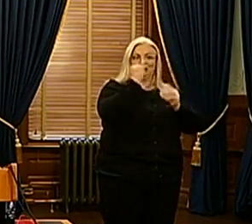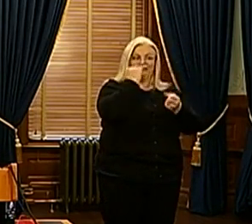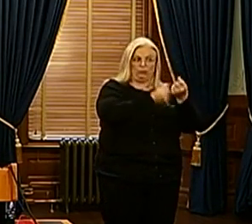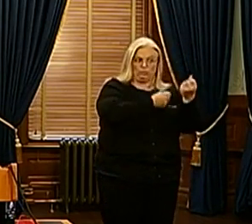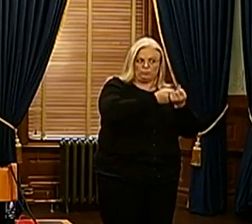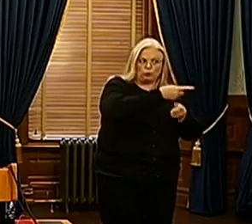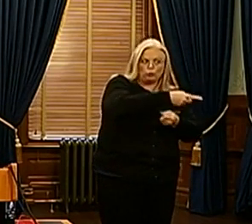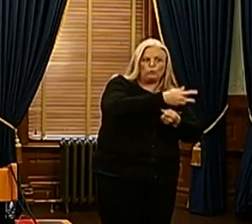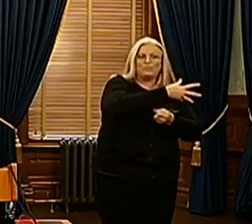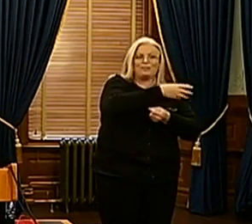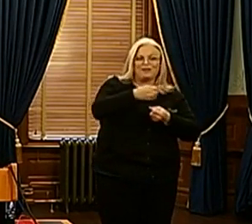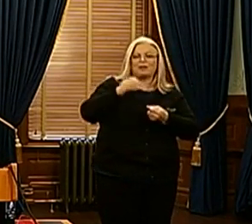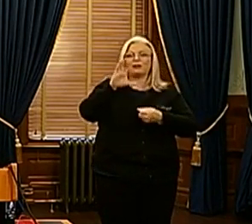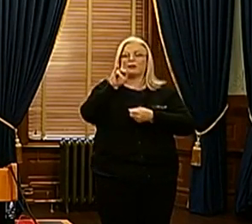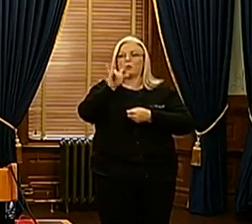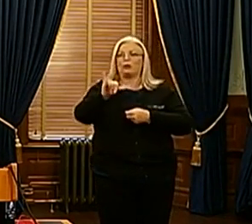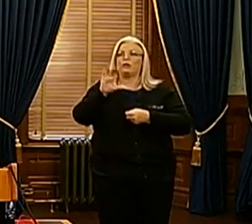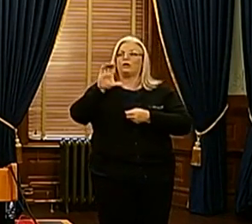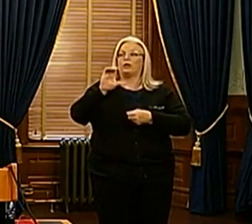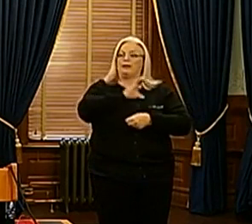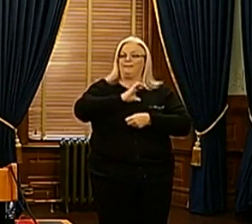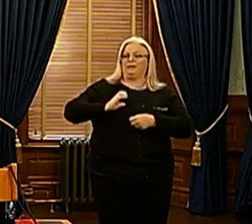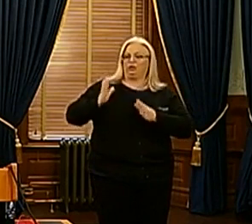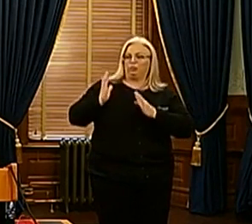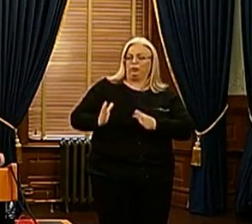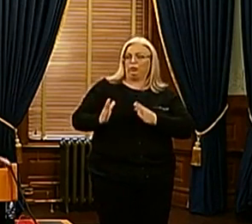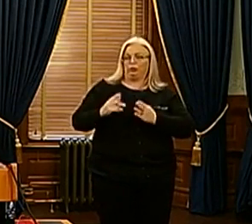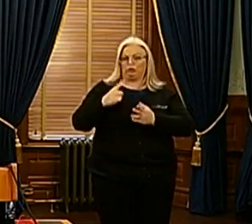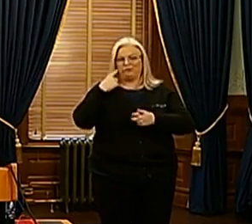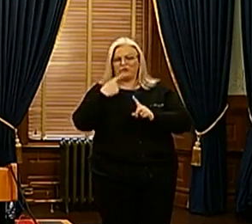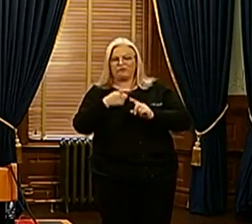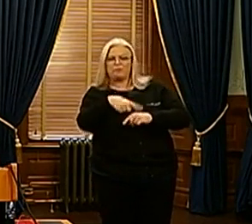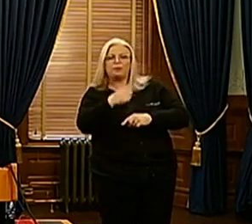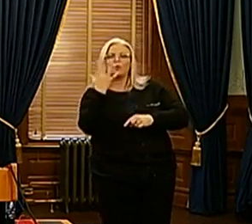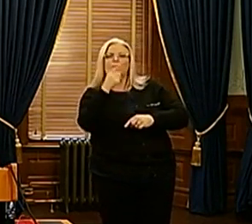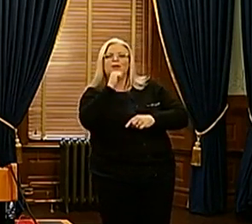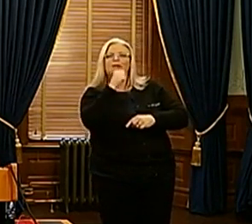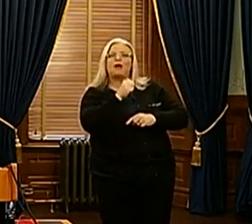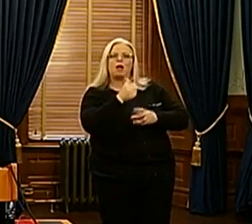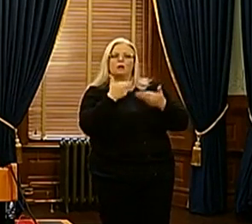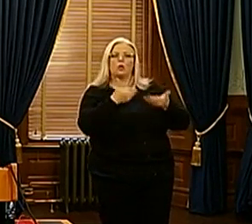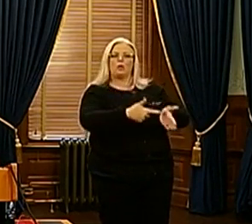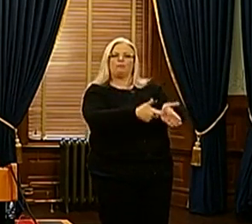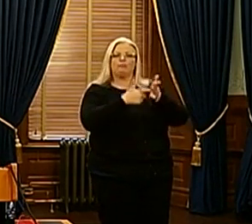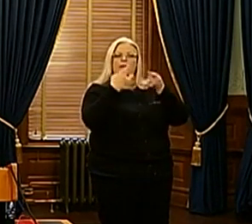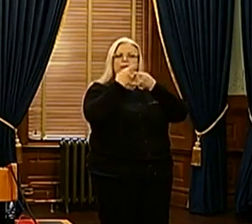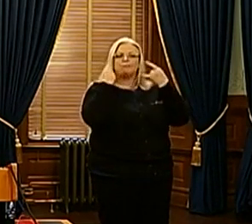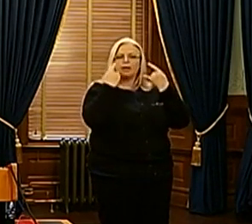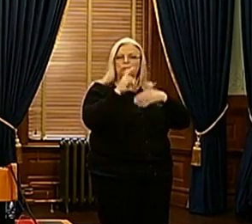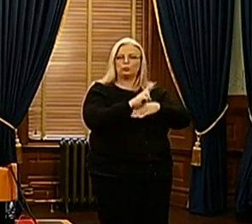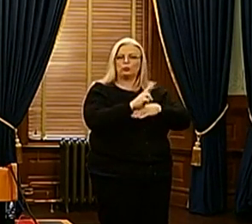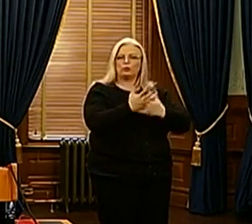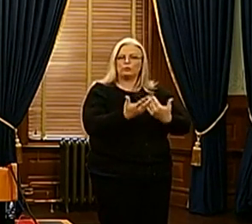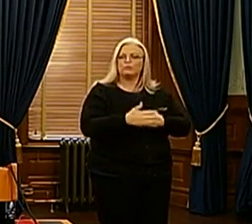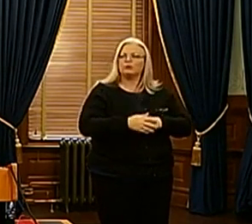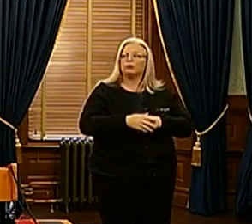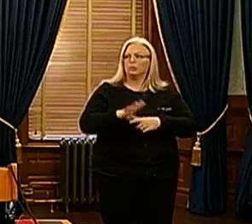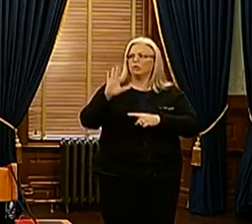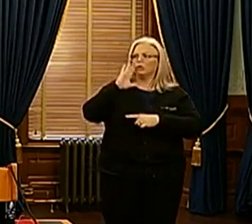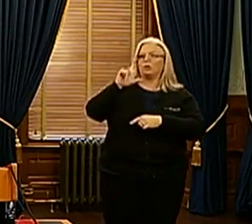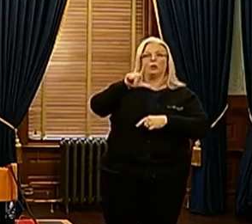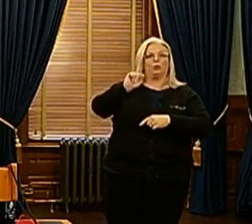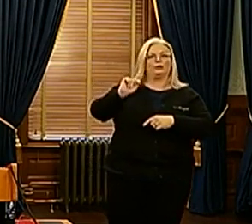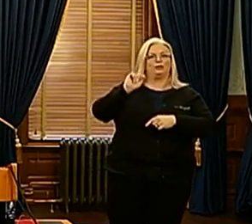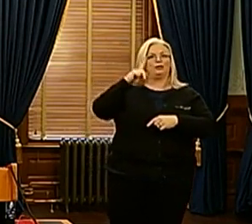And county commissioners, what have you heard from them as to why they're not having a mandate right now? Well, you know, we sent